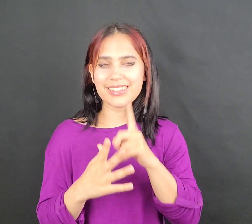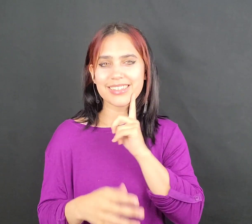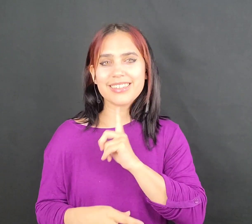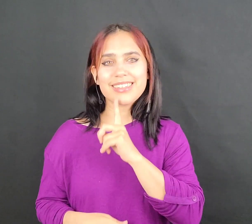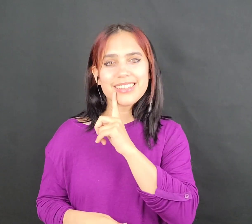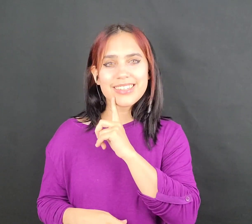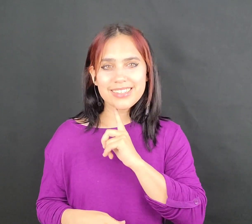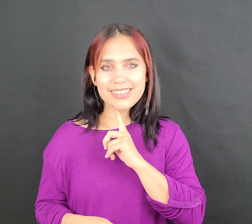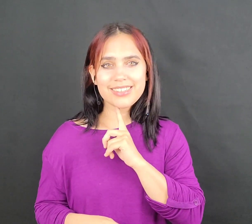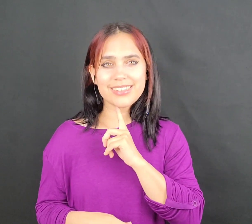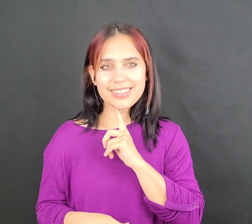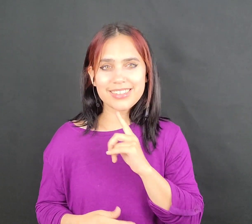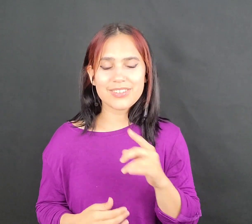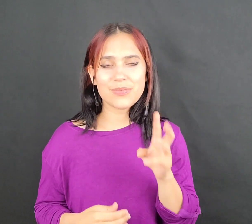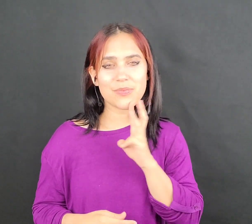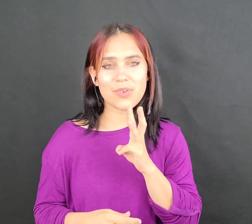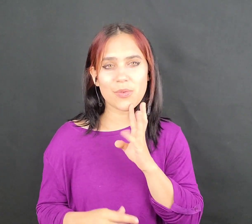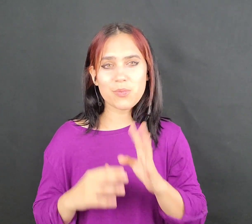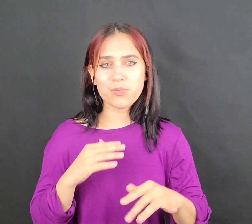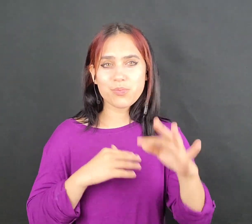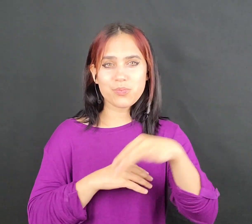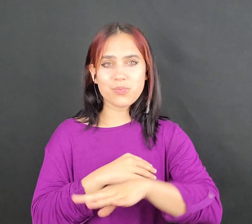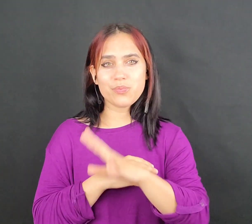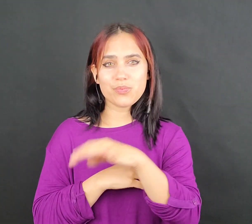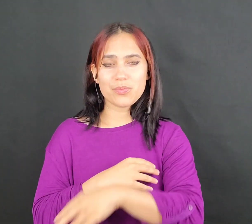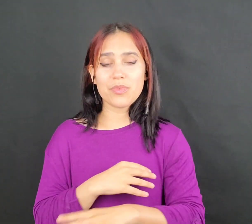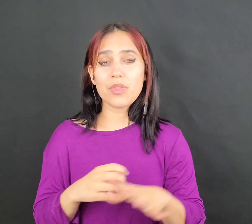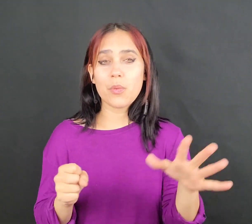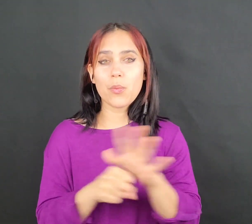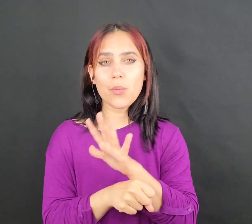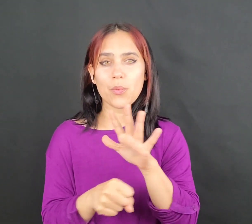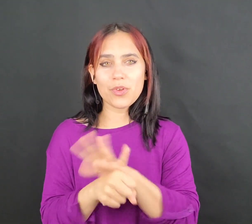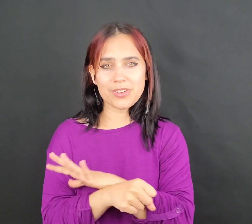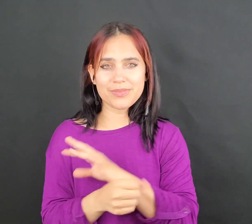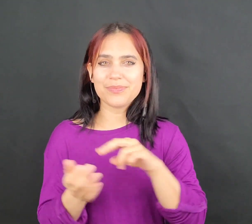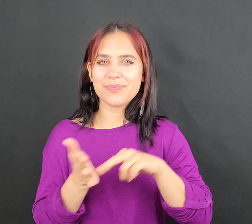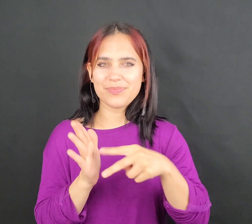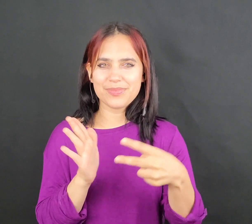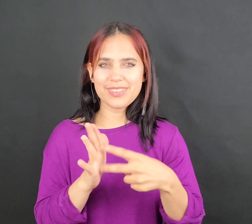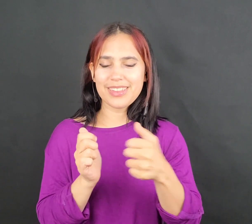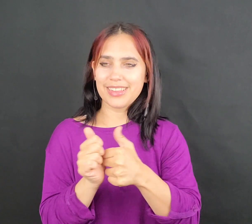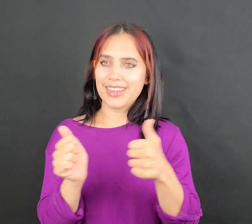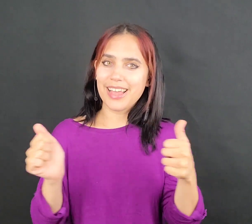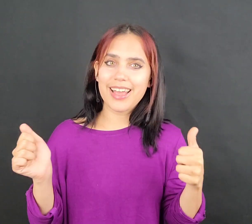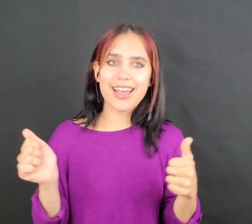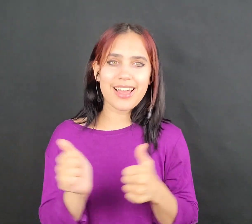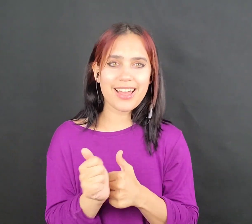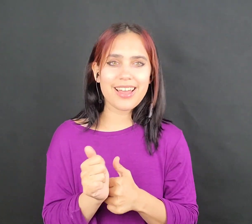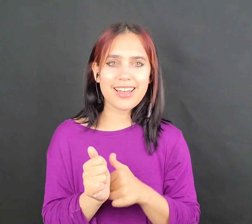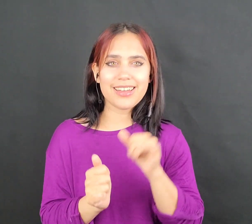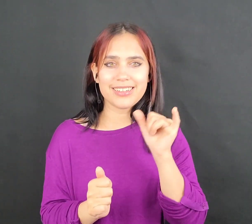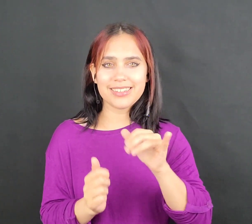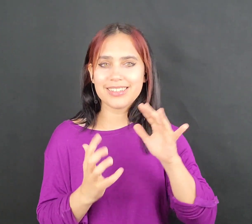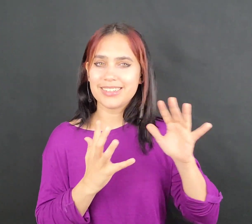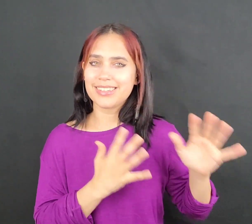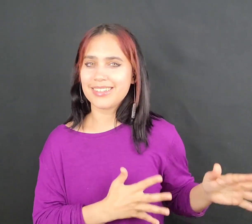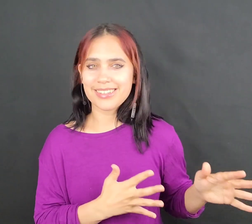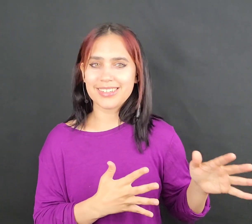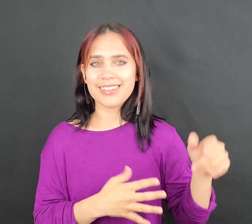it leaves behind the thinnest ring of calcite. Each subsequent drop that forms and falls deposits another